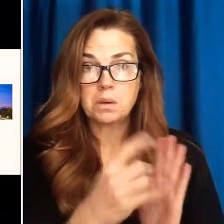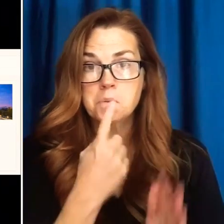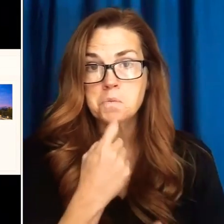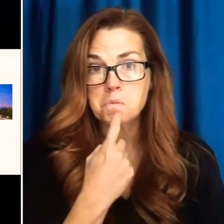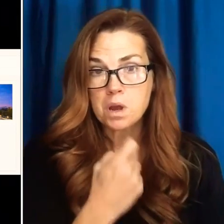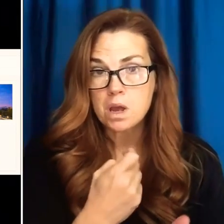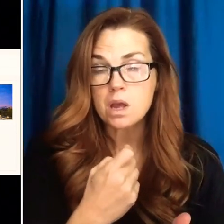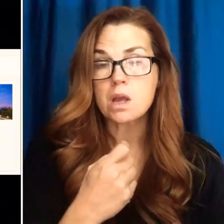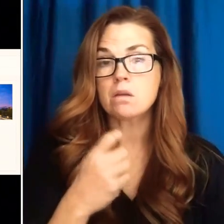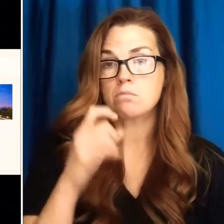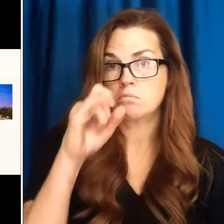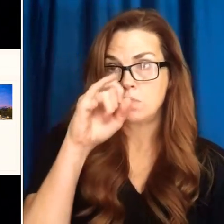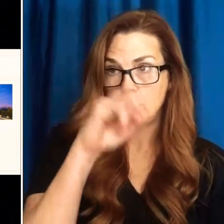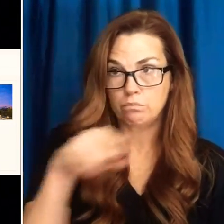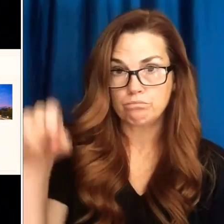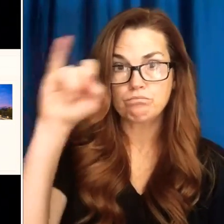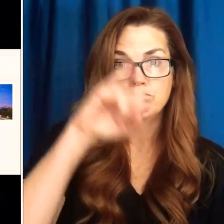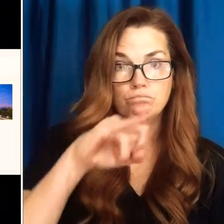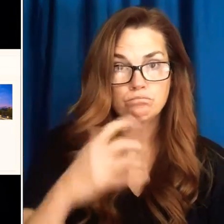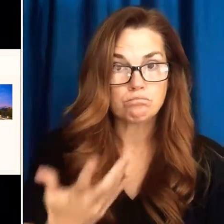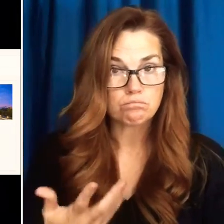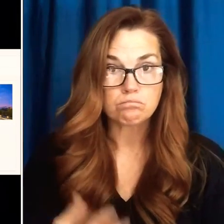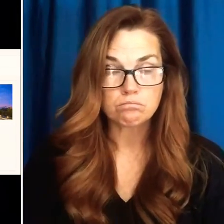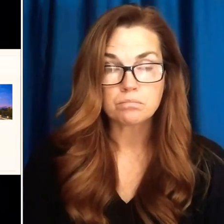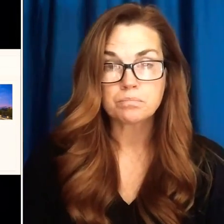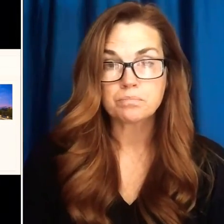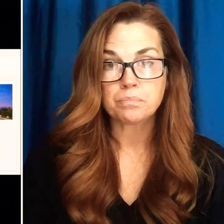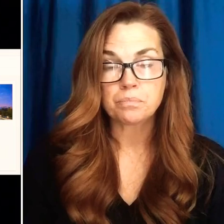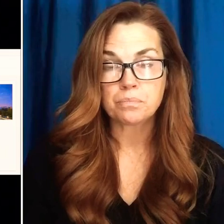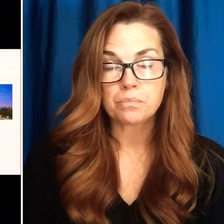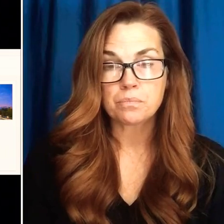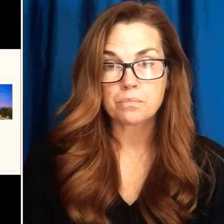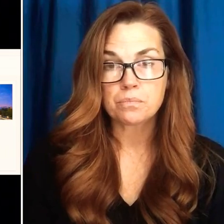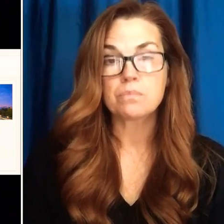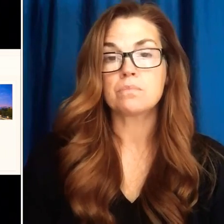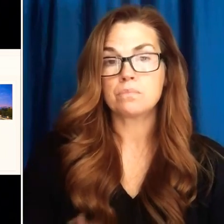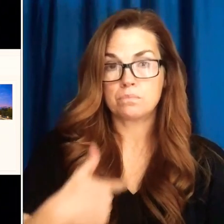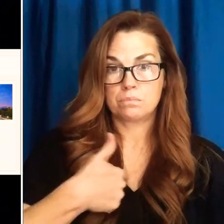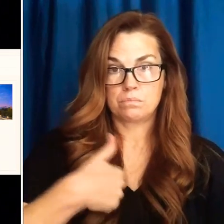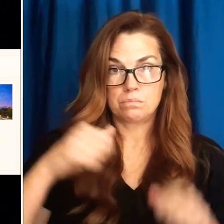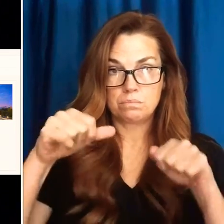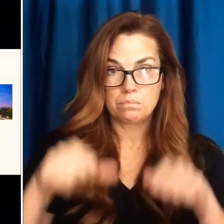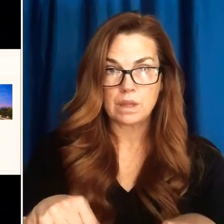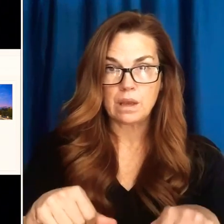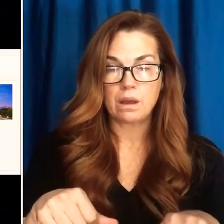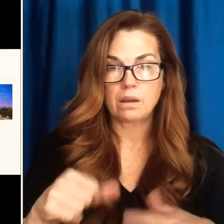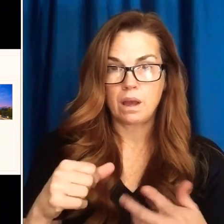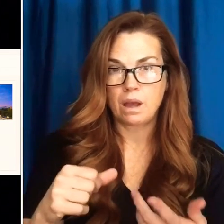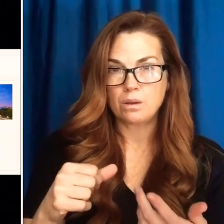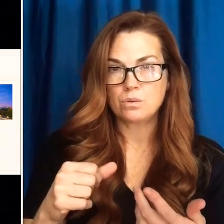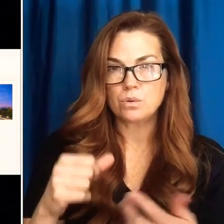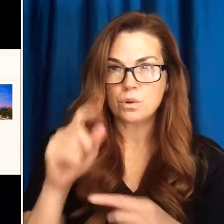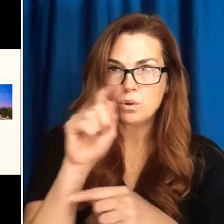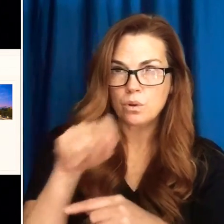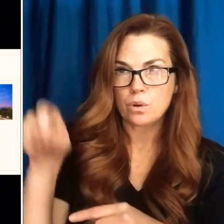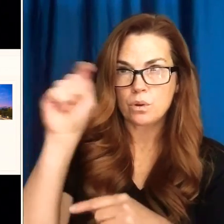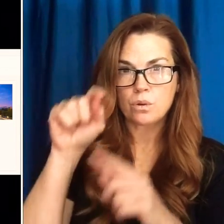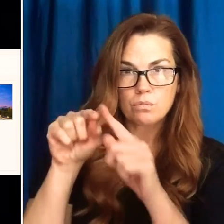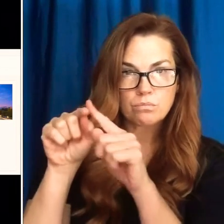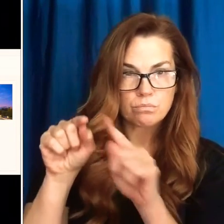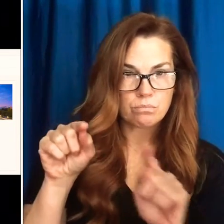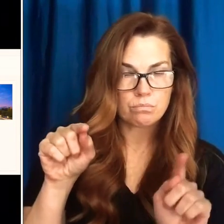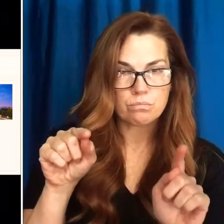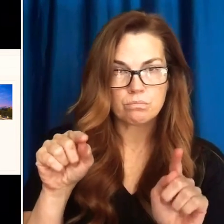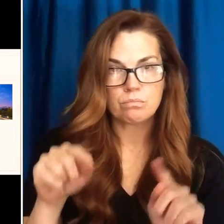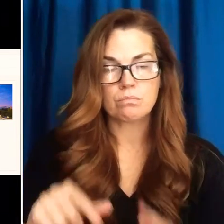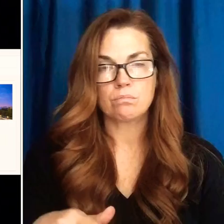here. Or I could, draw images, kind of go over the two. And again, I can add more post-it notes. If